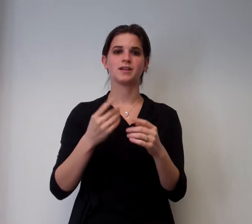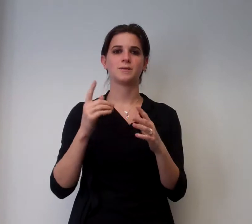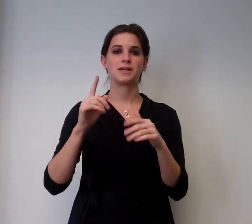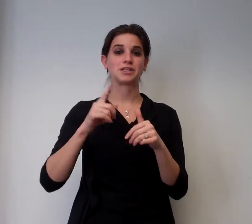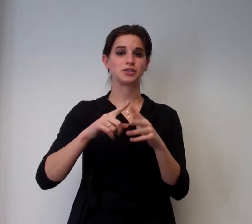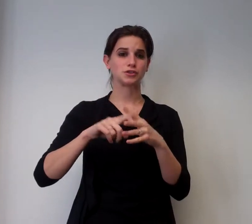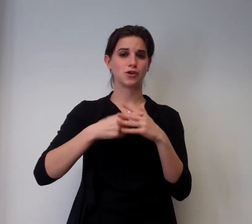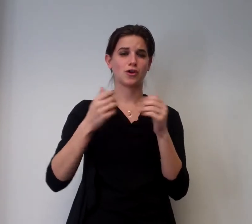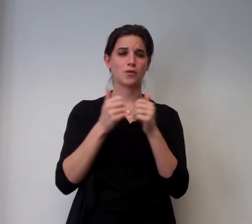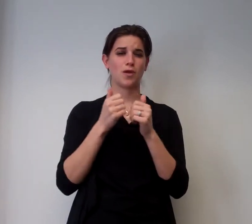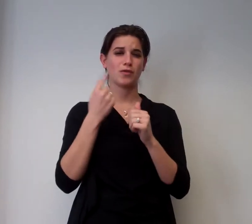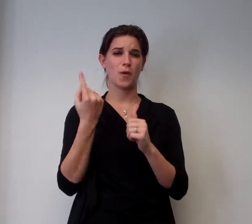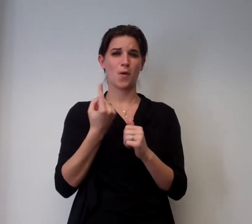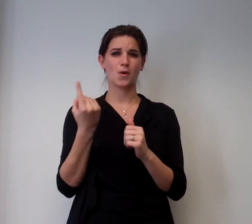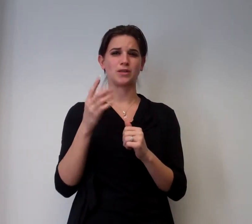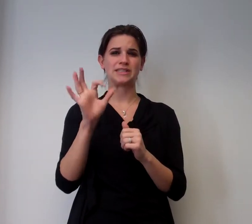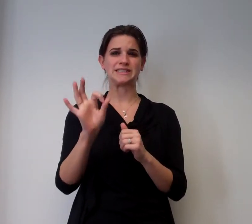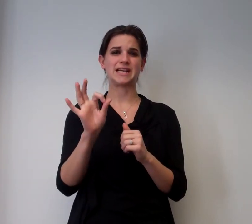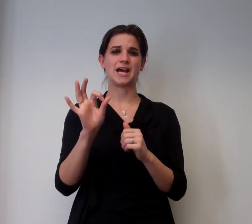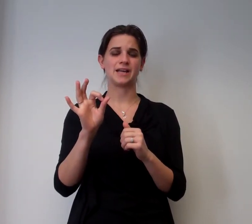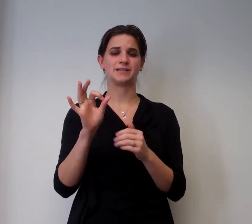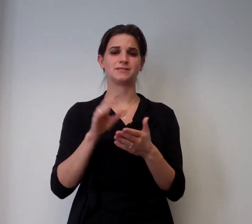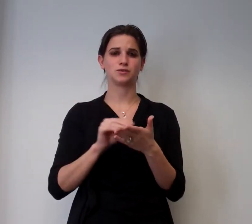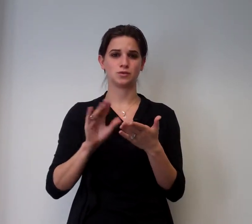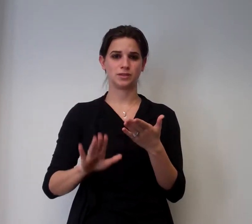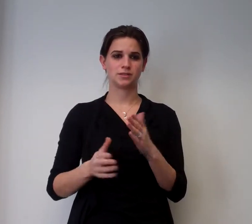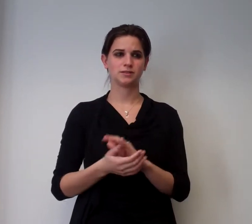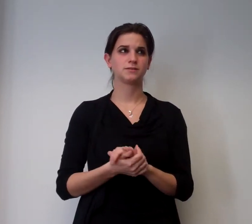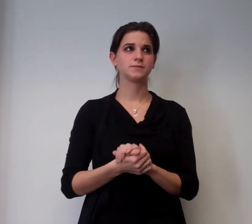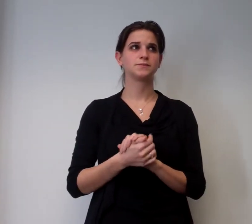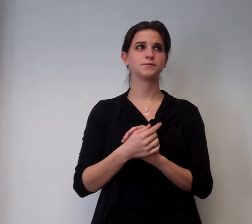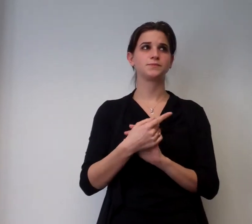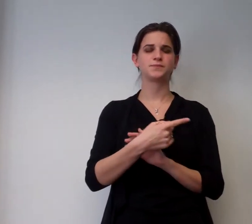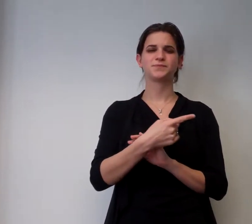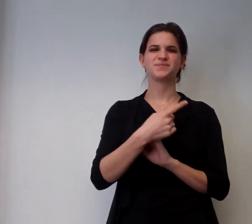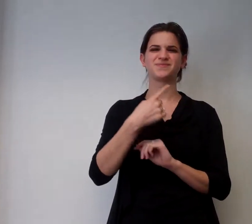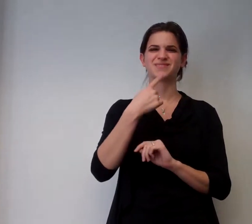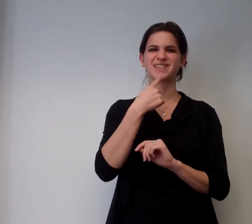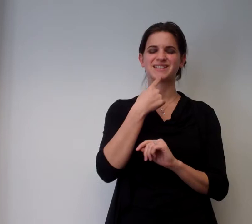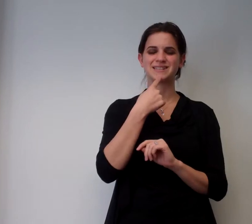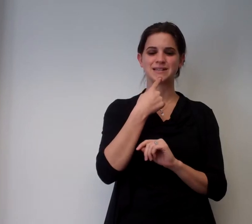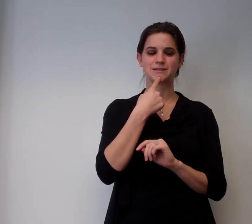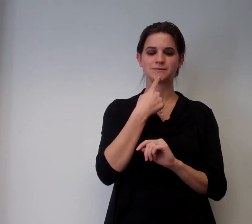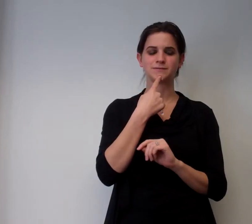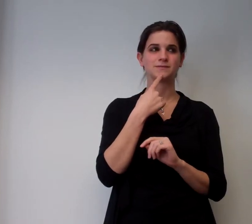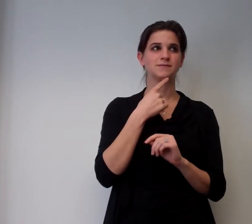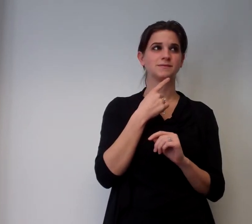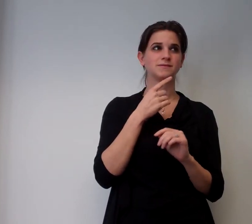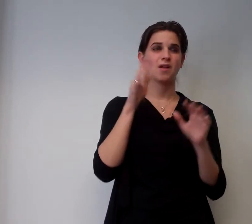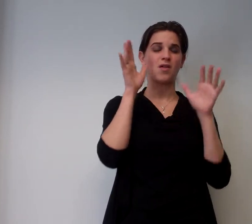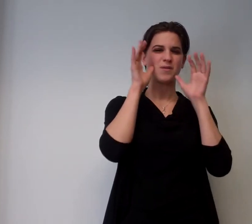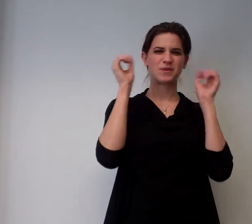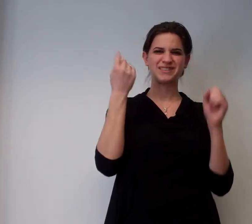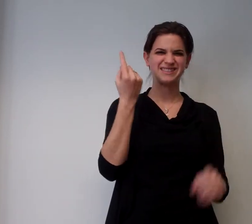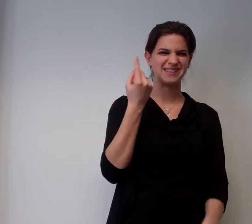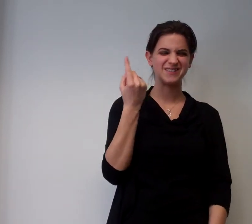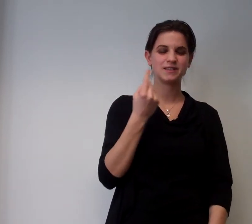Didn't President Truman intervene? No, it was Eisenhower. Yeah, the governor refused. He said, we will not allow